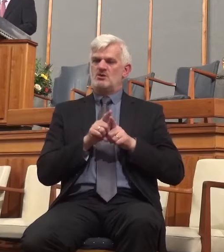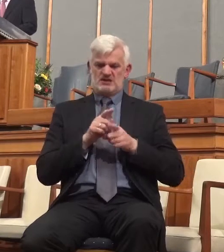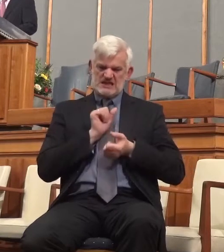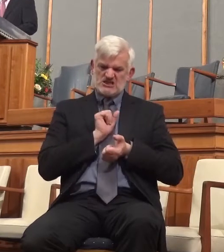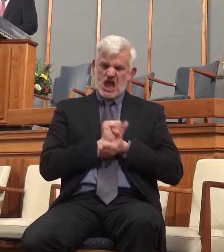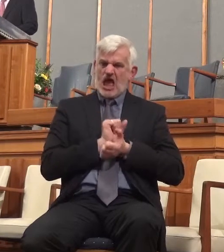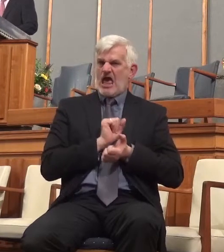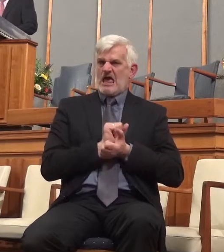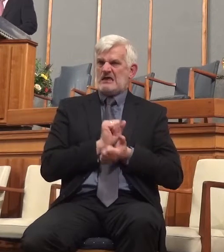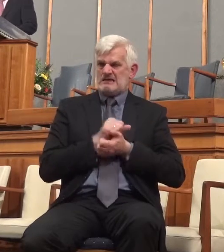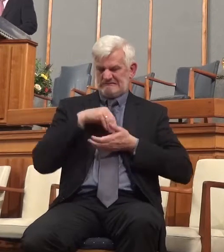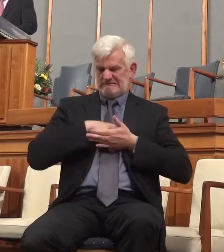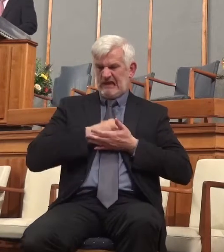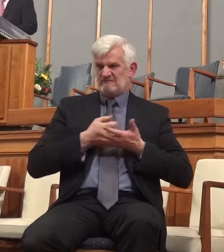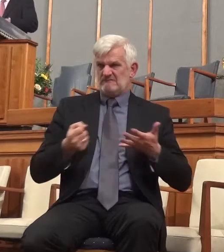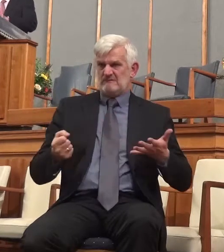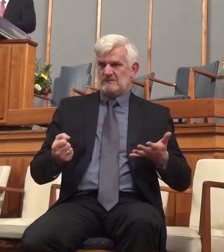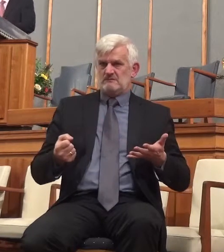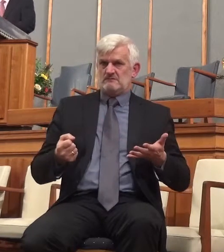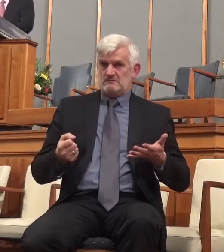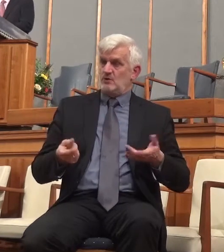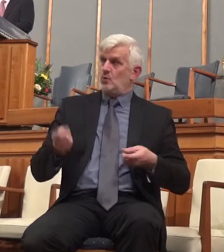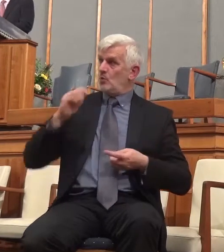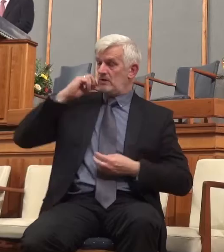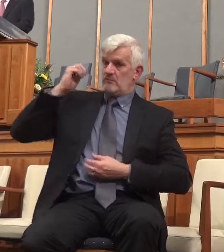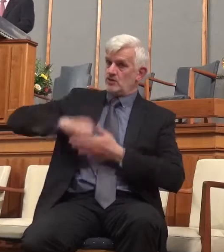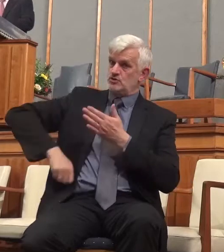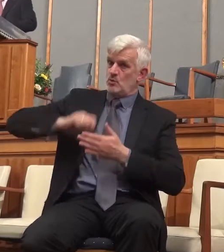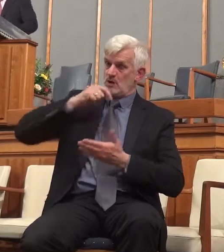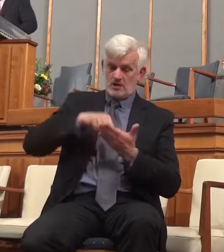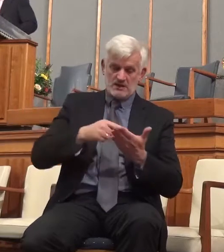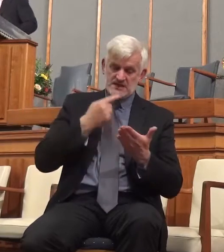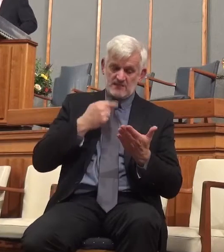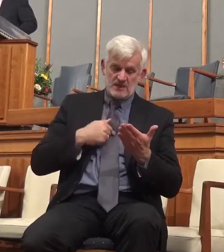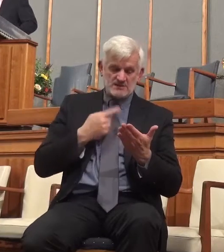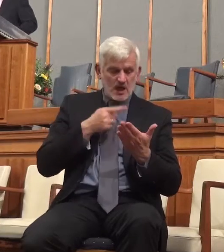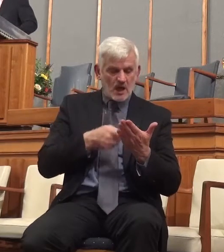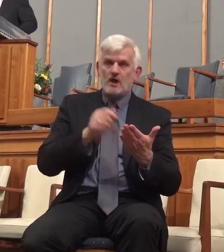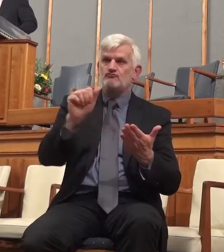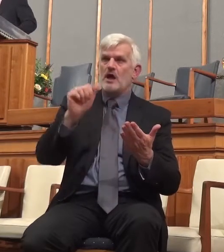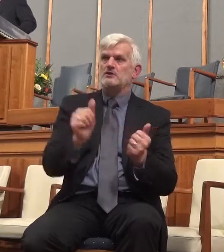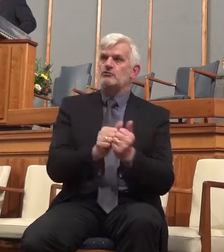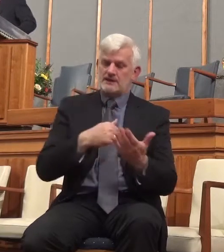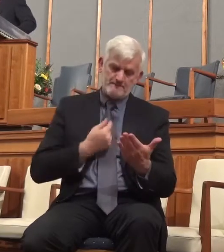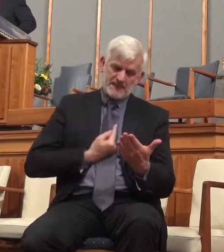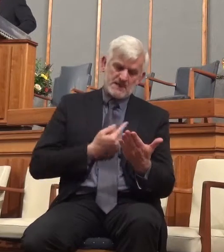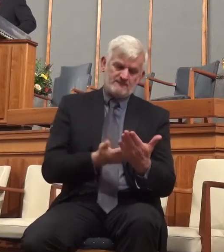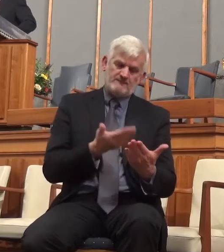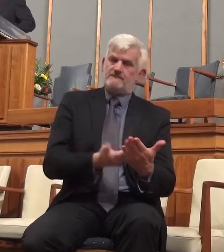often. These things bring us into judgment. The Bible tells us, and we say, that's me. That's